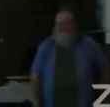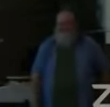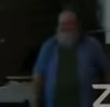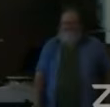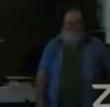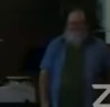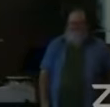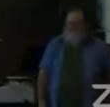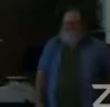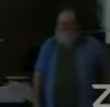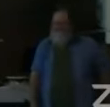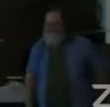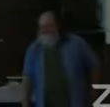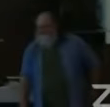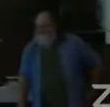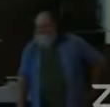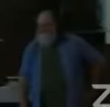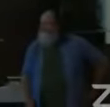saved.